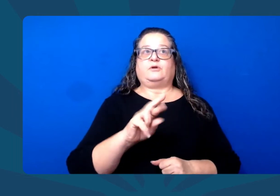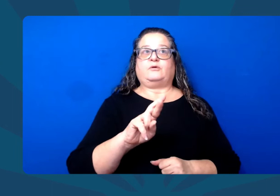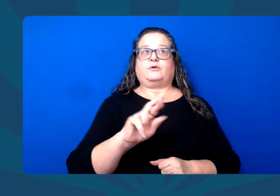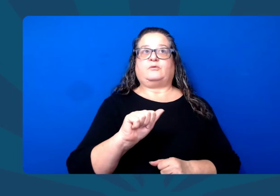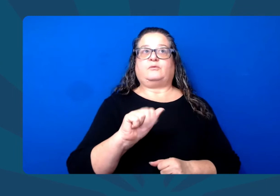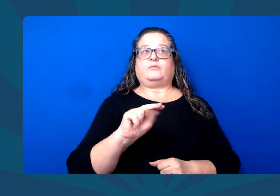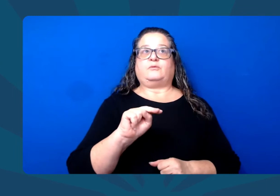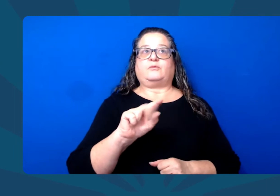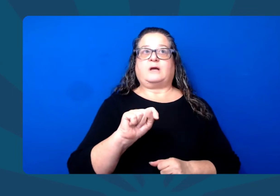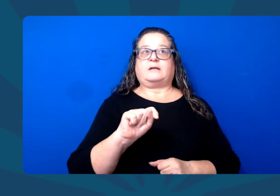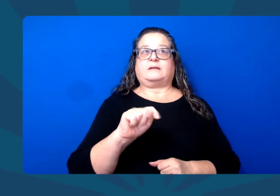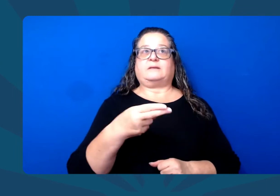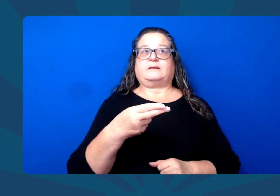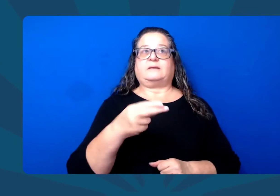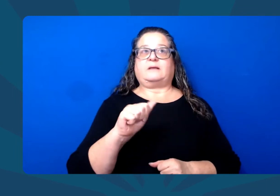Website,